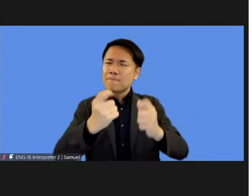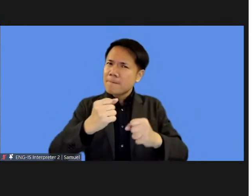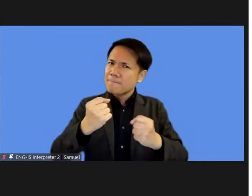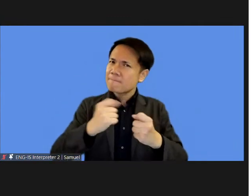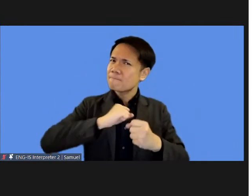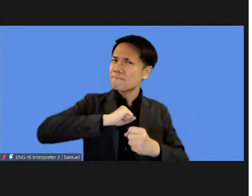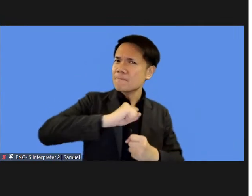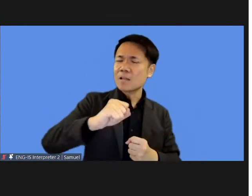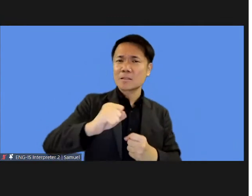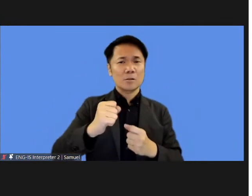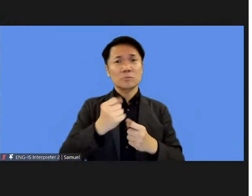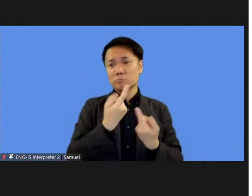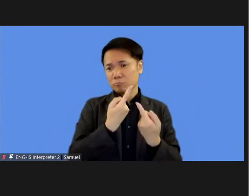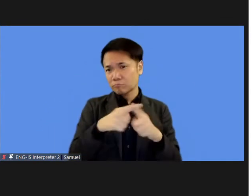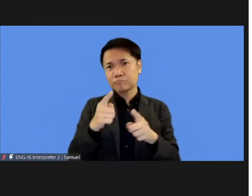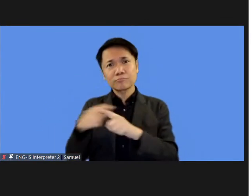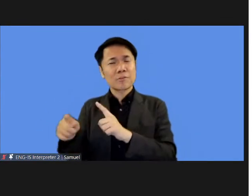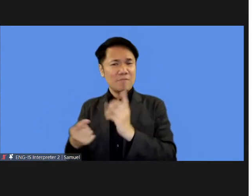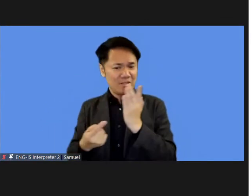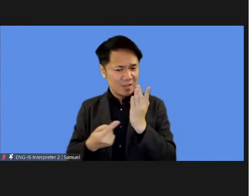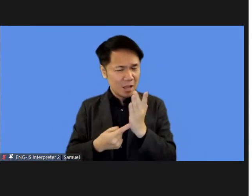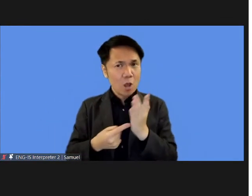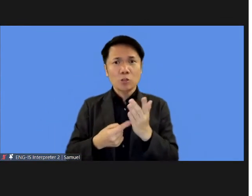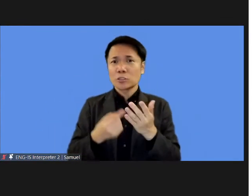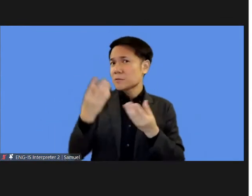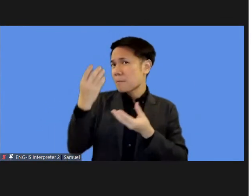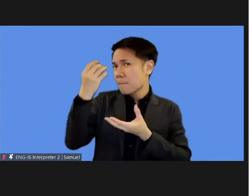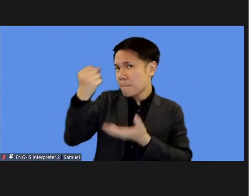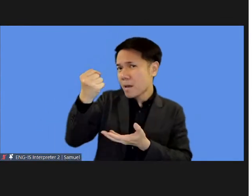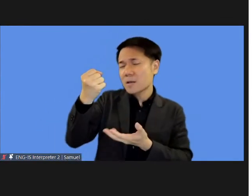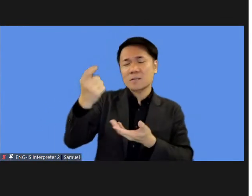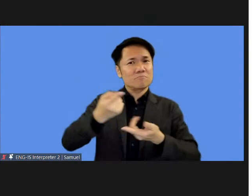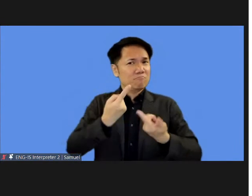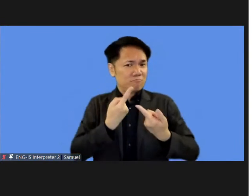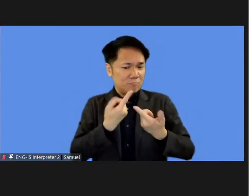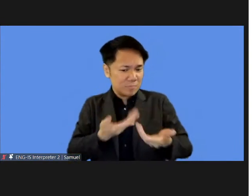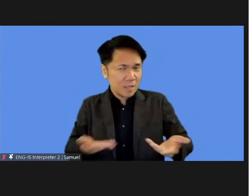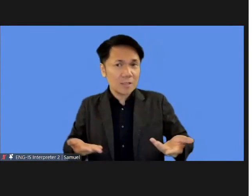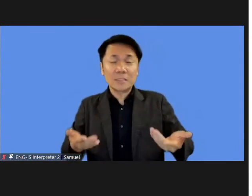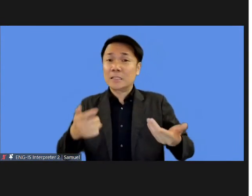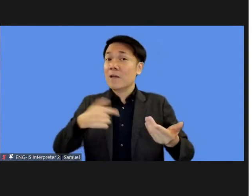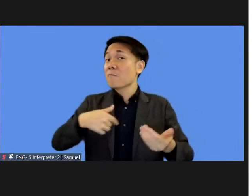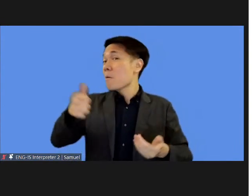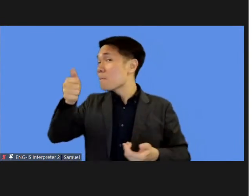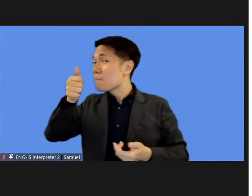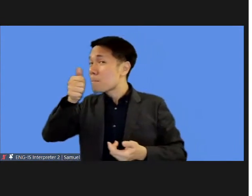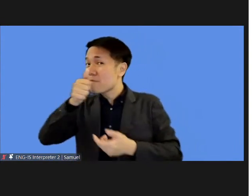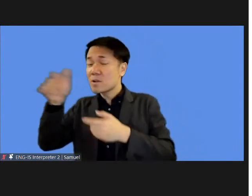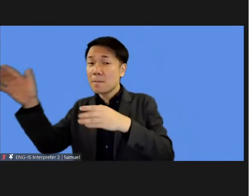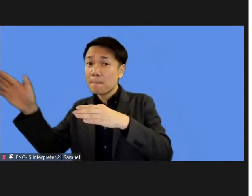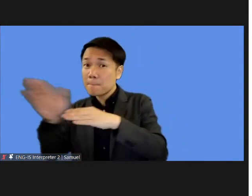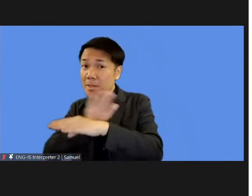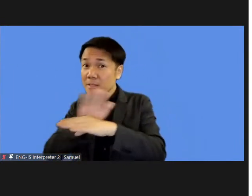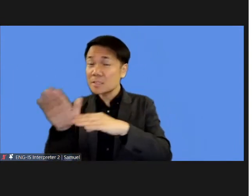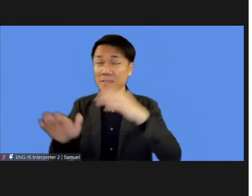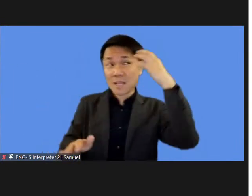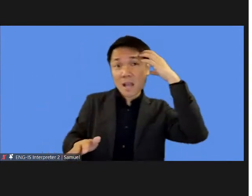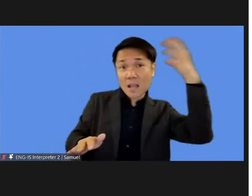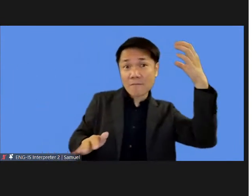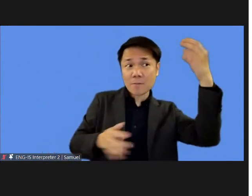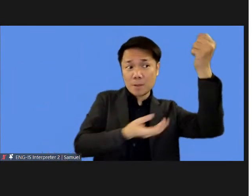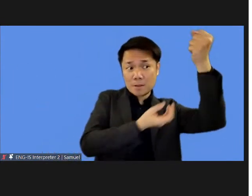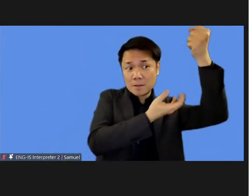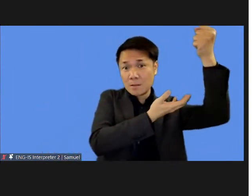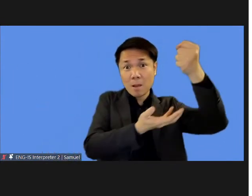resources, including from its domestic markets, its capital, its private sector, and its sovereign funds